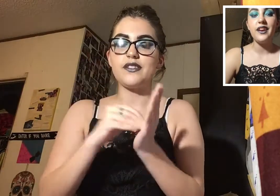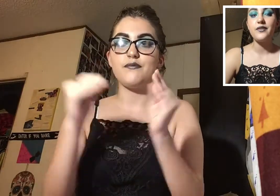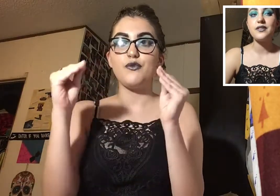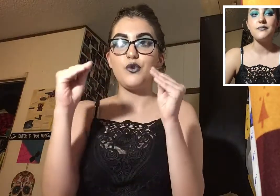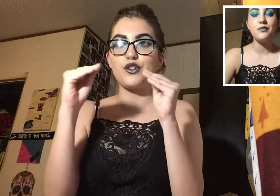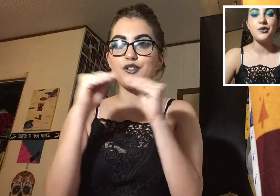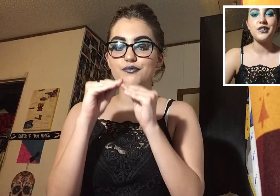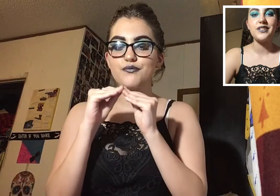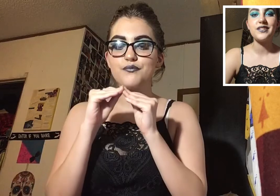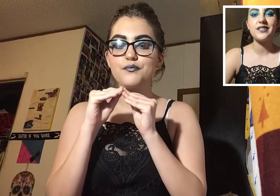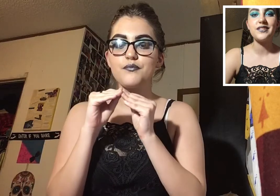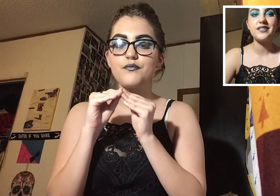10,000 more.